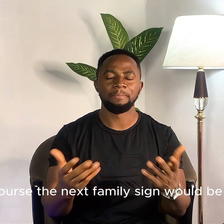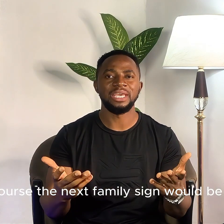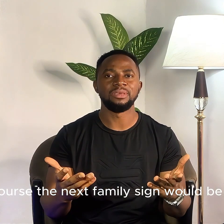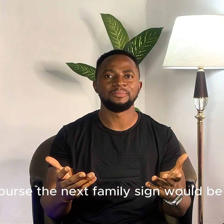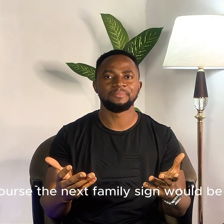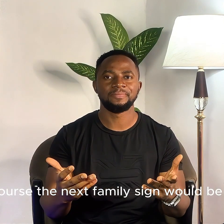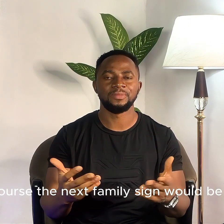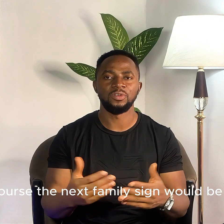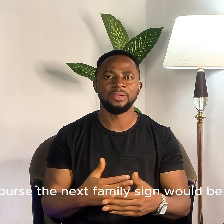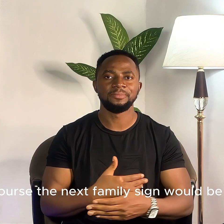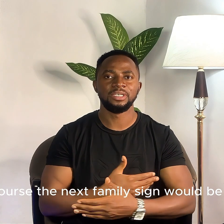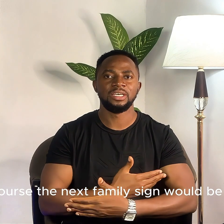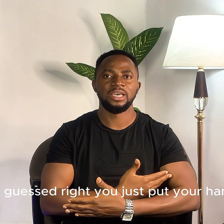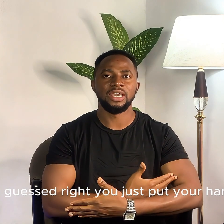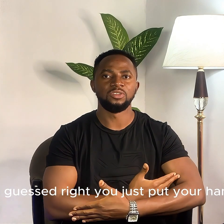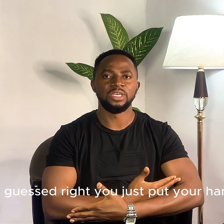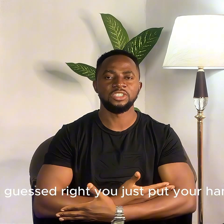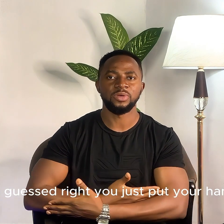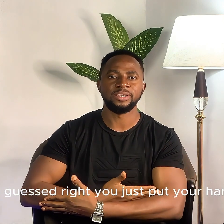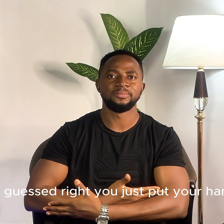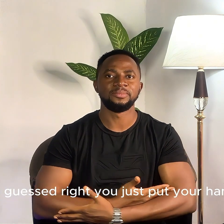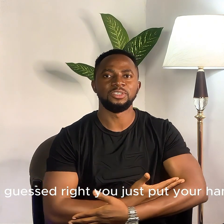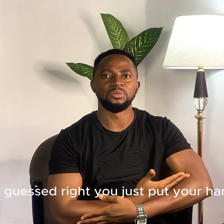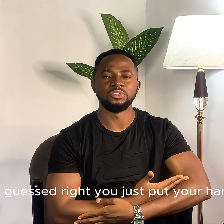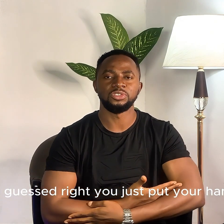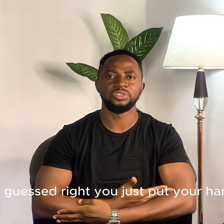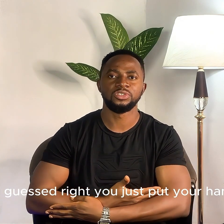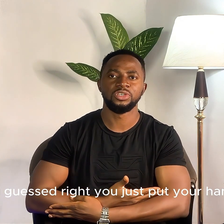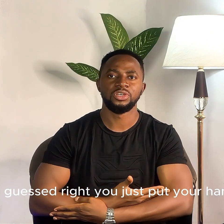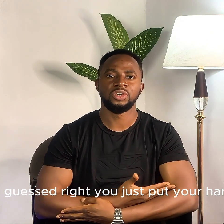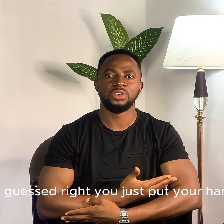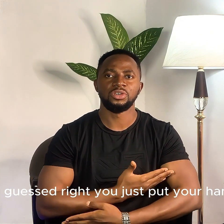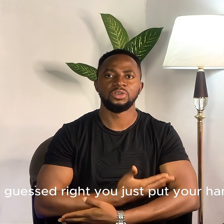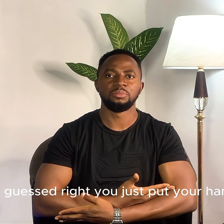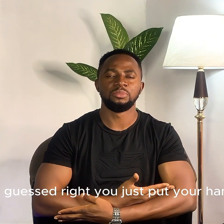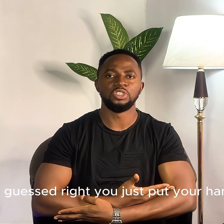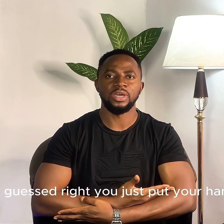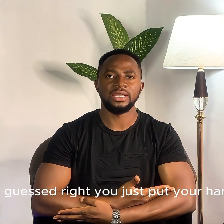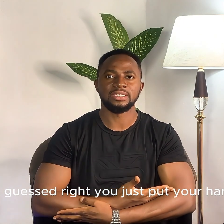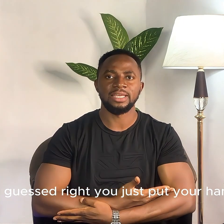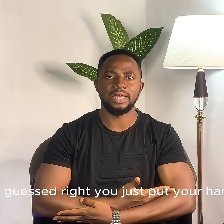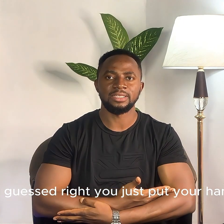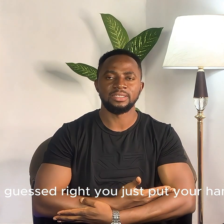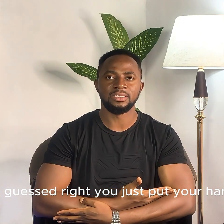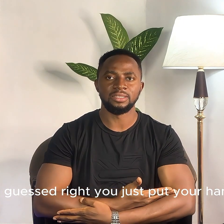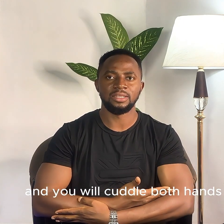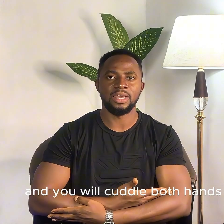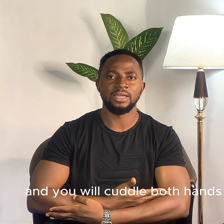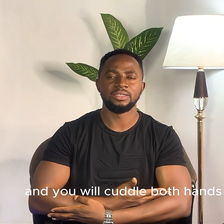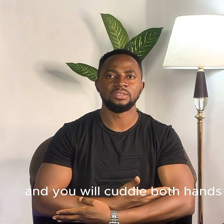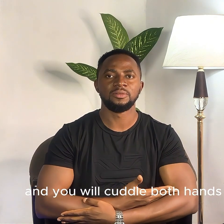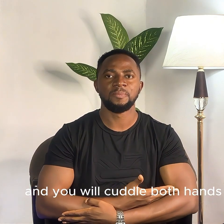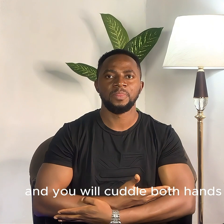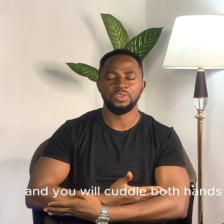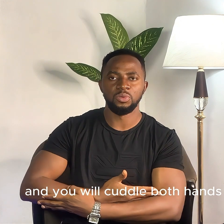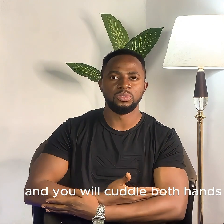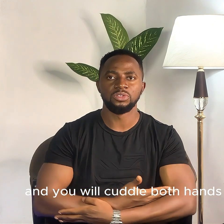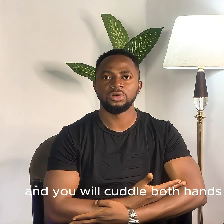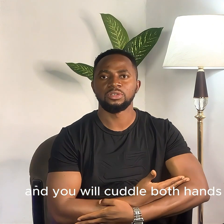baby, right? And you guessed right. You just put your hands like that, and you would